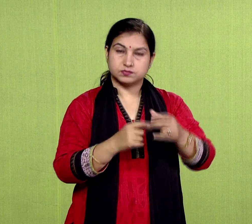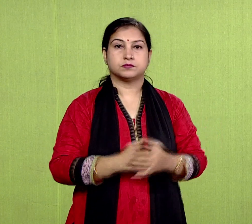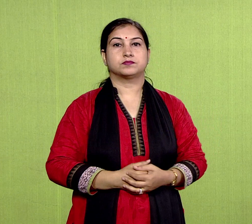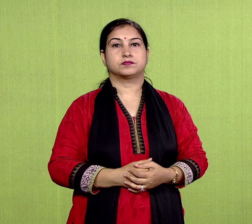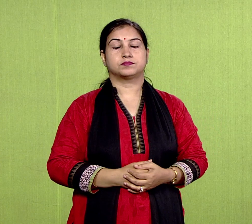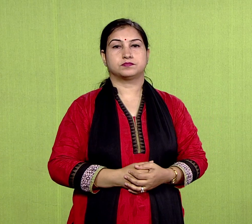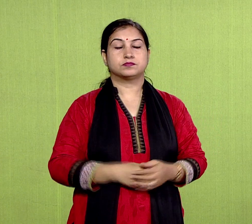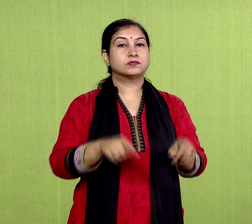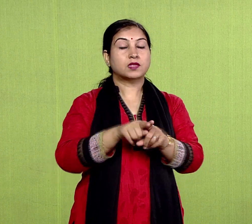King Harsha